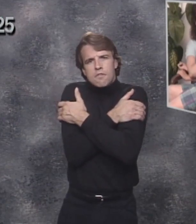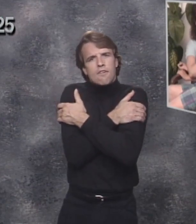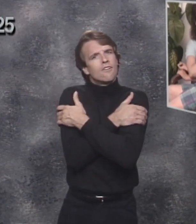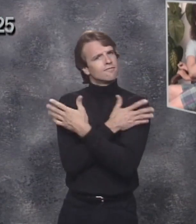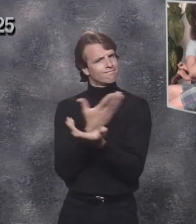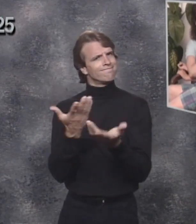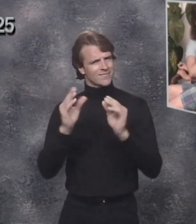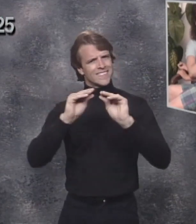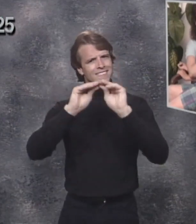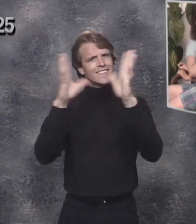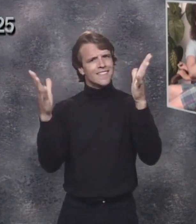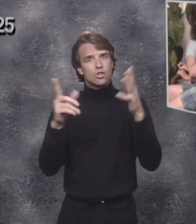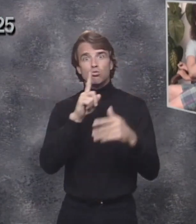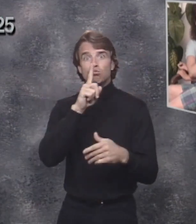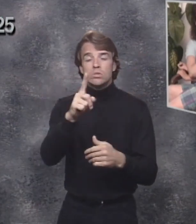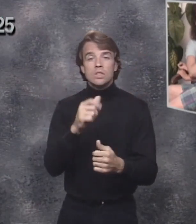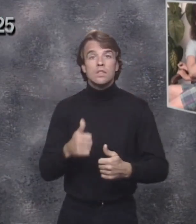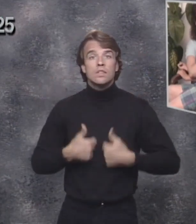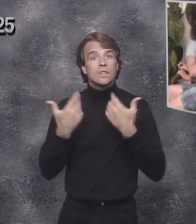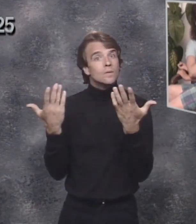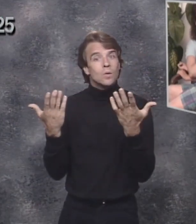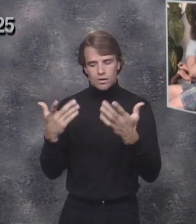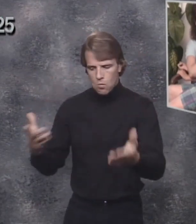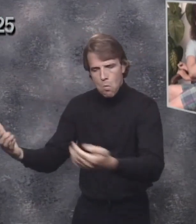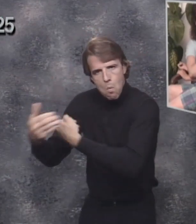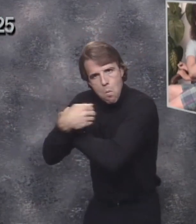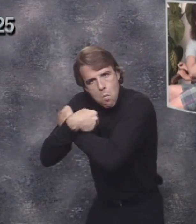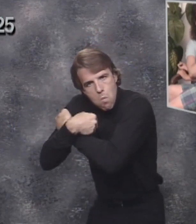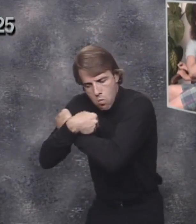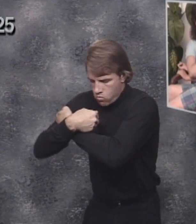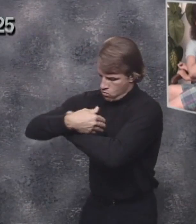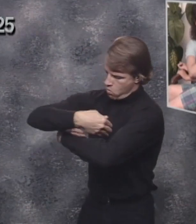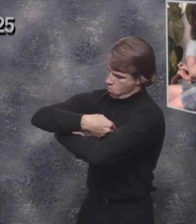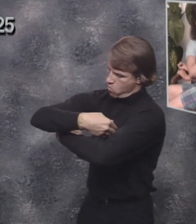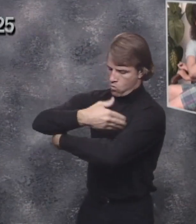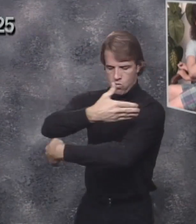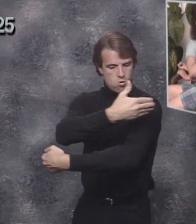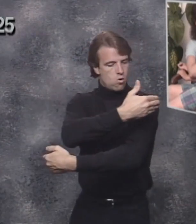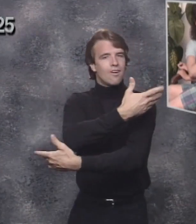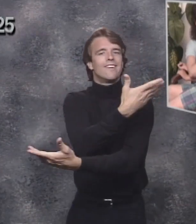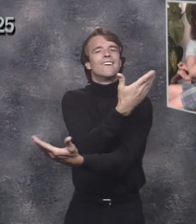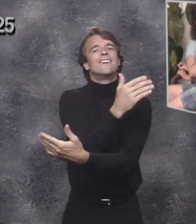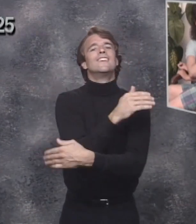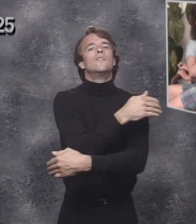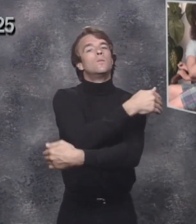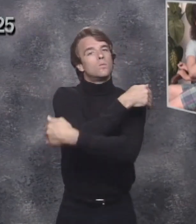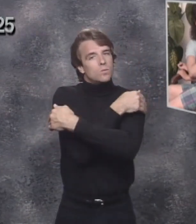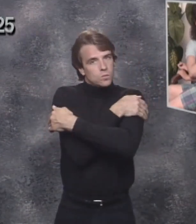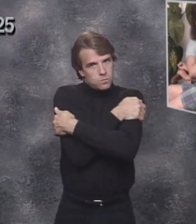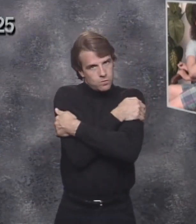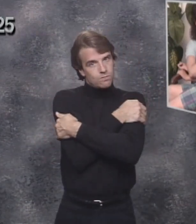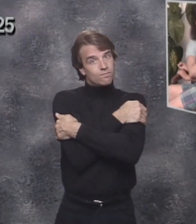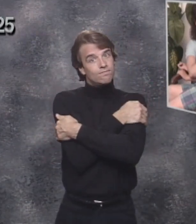hold. Oh, this is clear. In life, when you hug or hold a person, you do it like